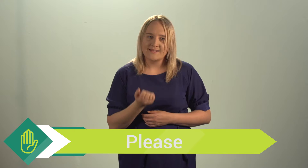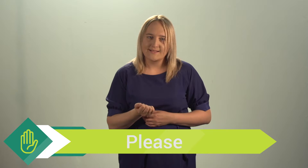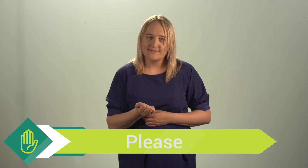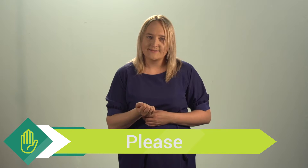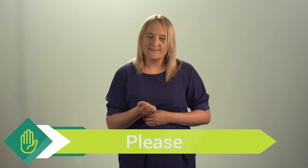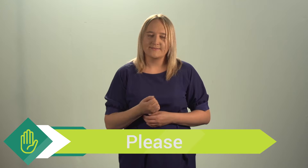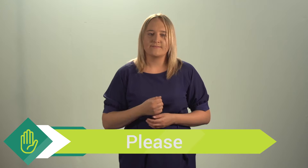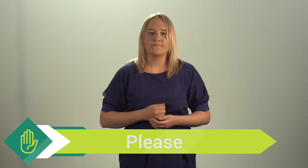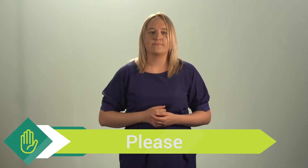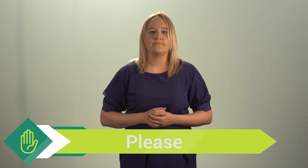please,